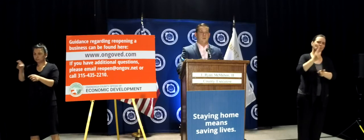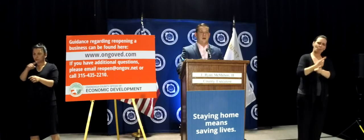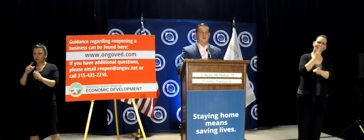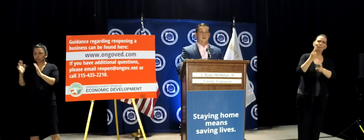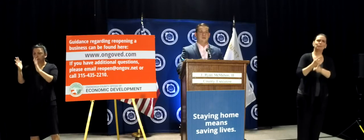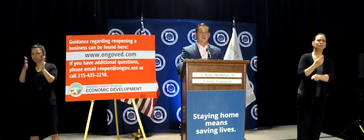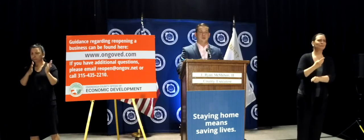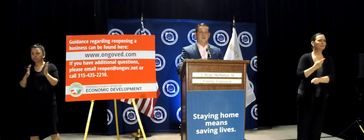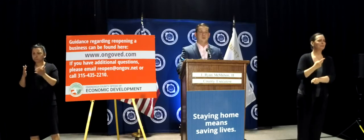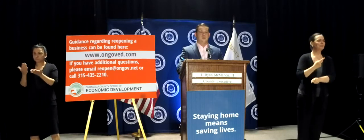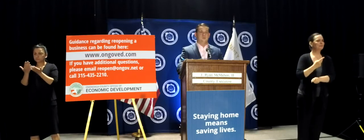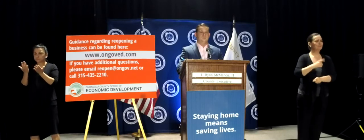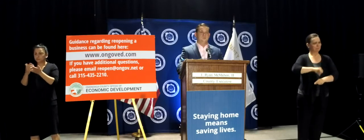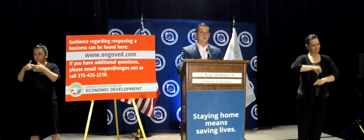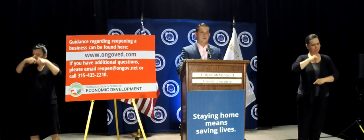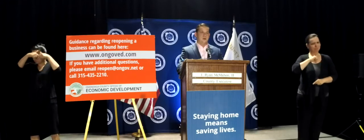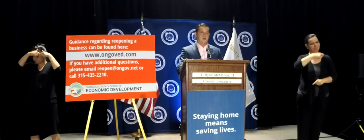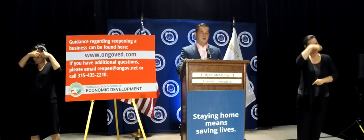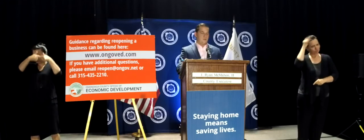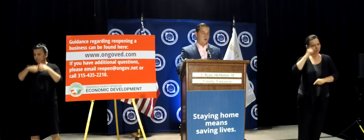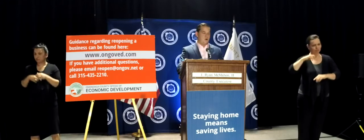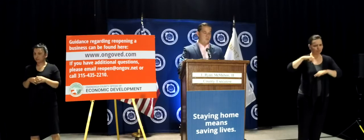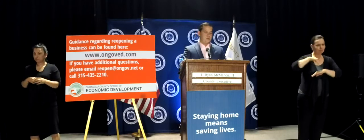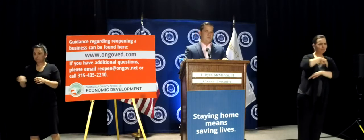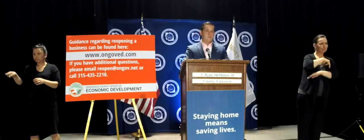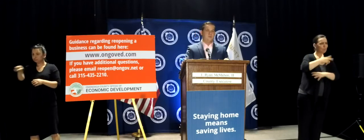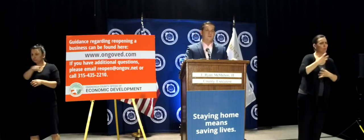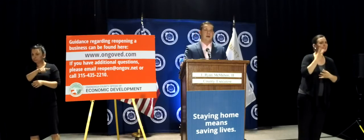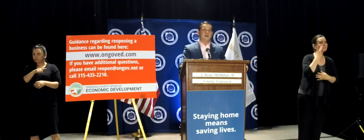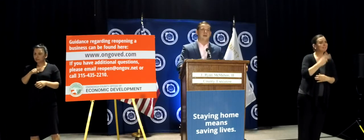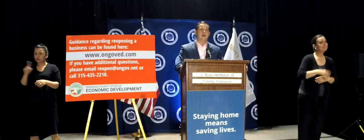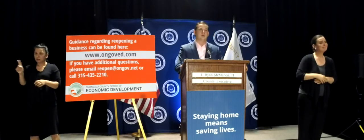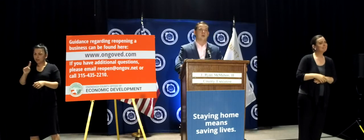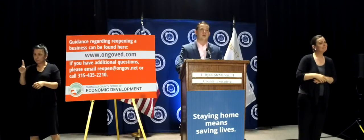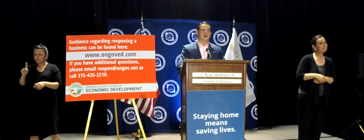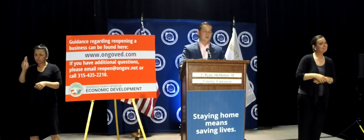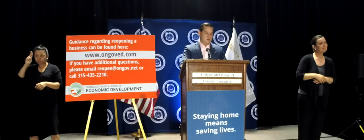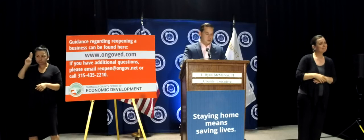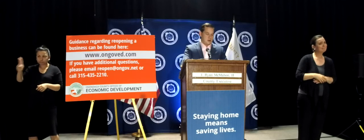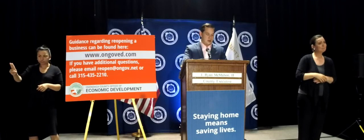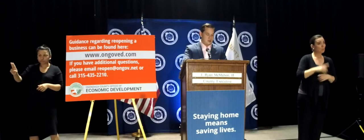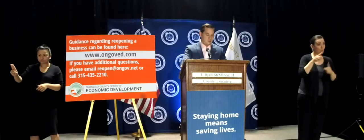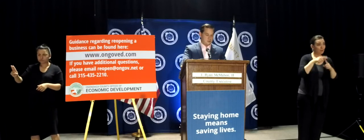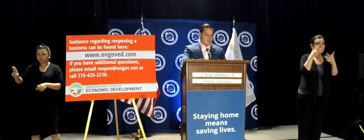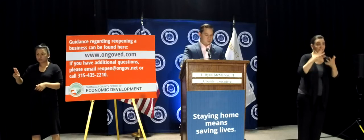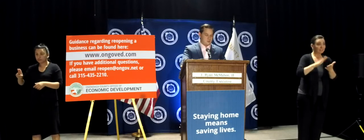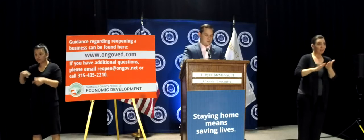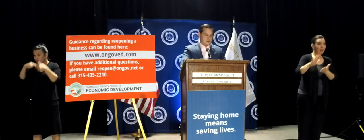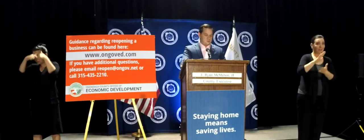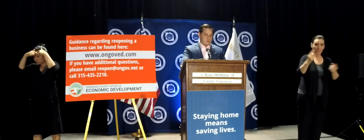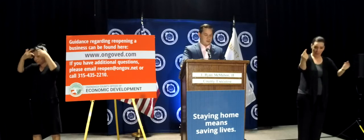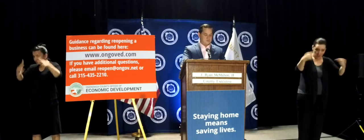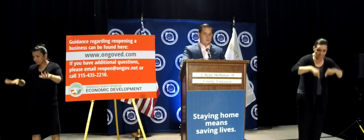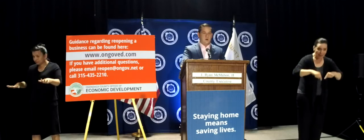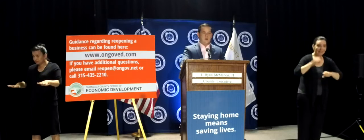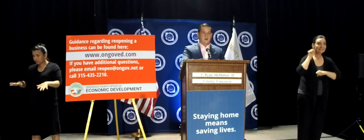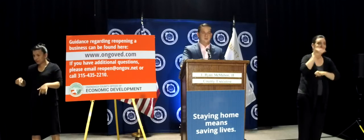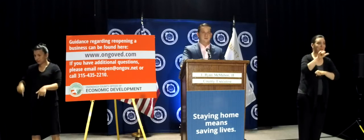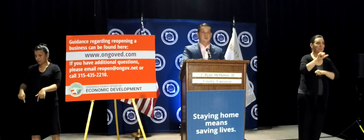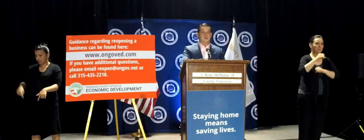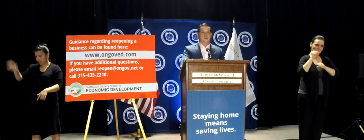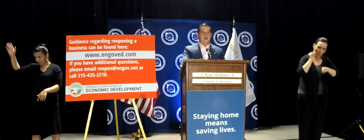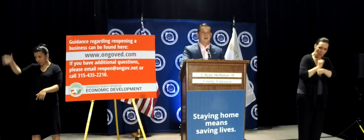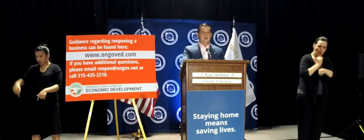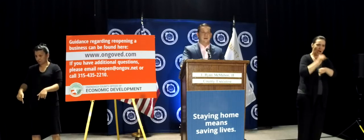and we're proud of the things you're going to do. And you're going to all come home and living out of that county when you're done. So I just want to give you all,